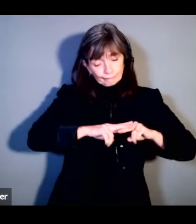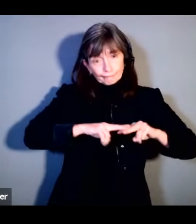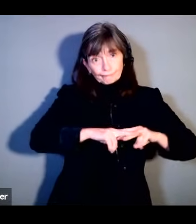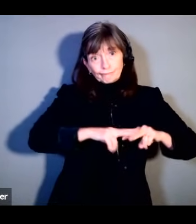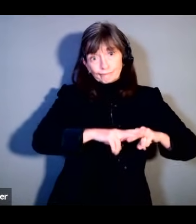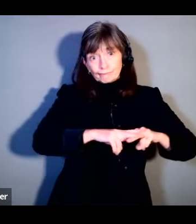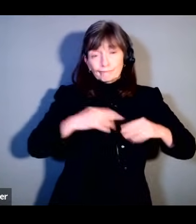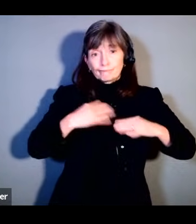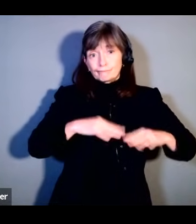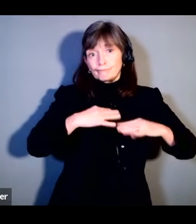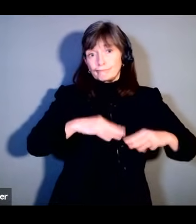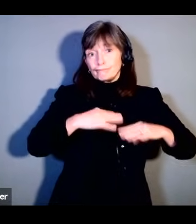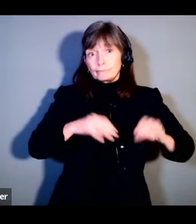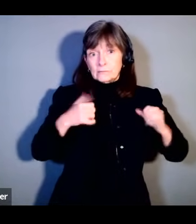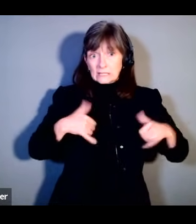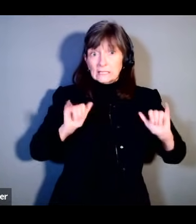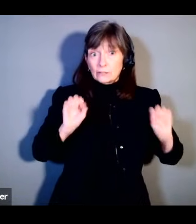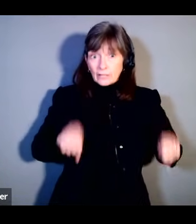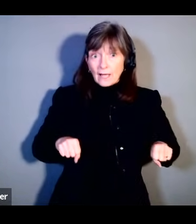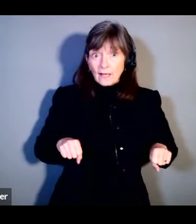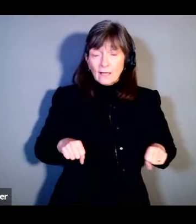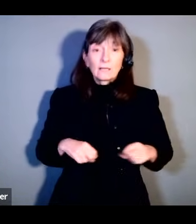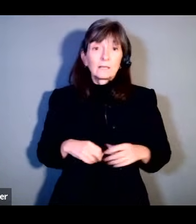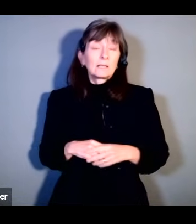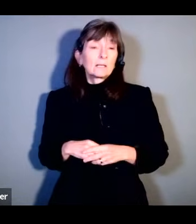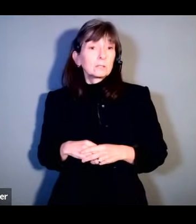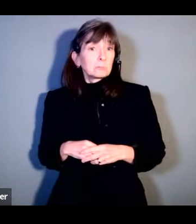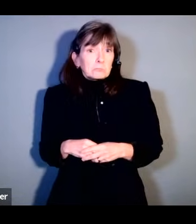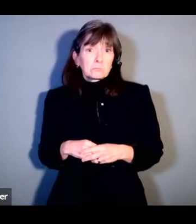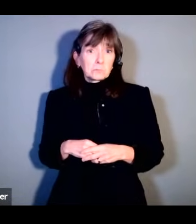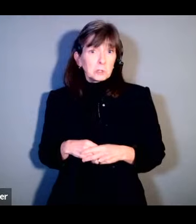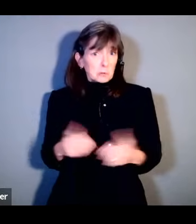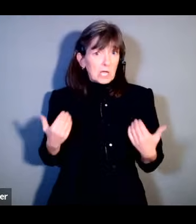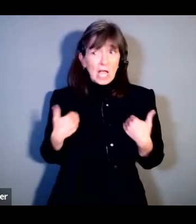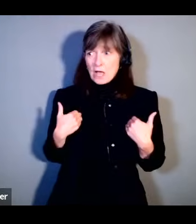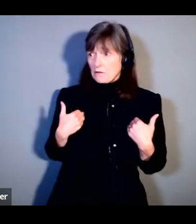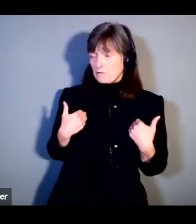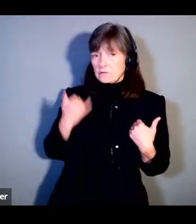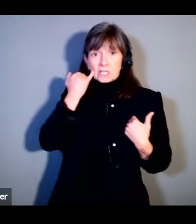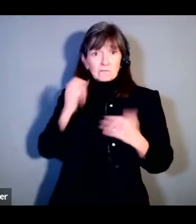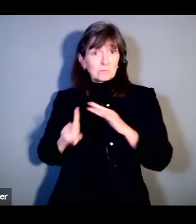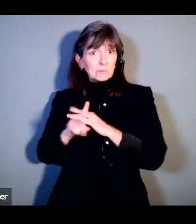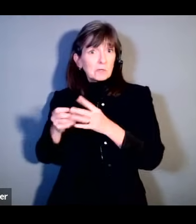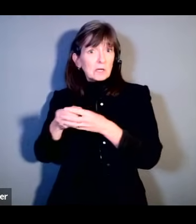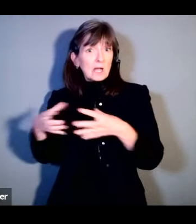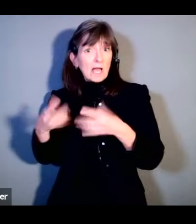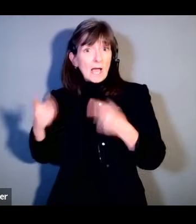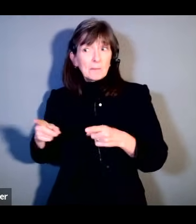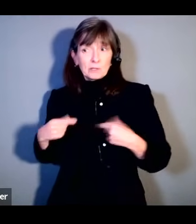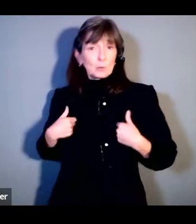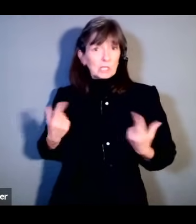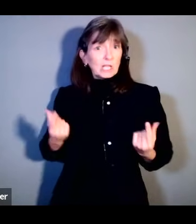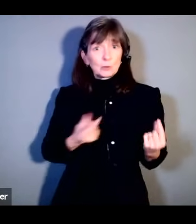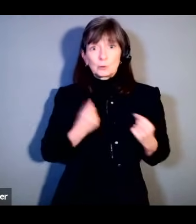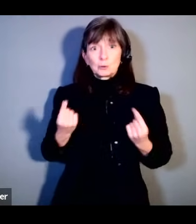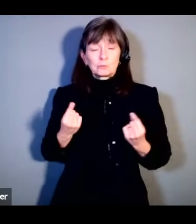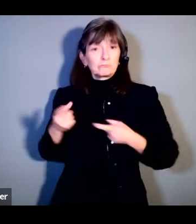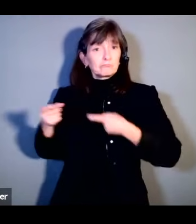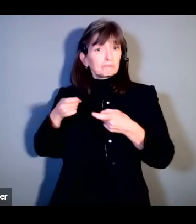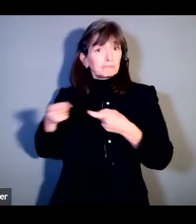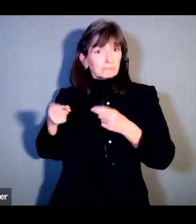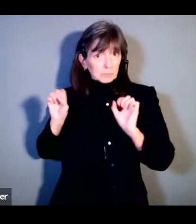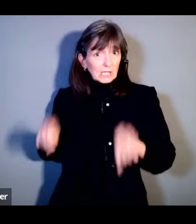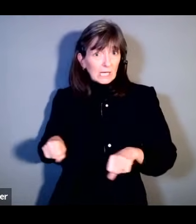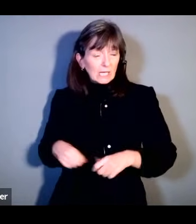And so certainly we have the capability to be able to respond to any outbreak if it should happen,